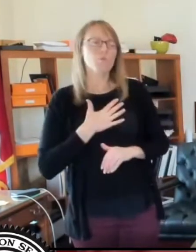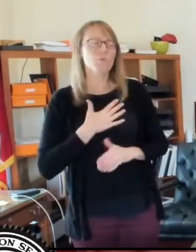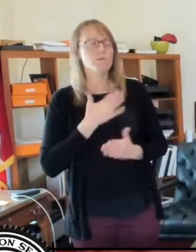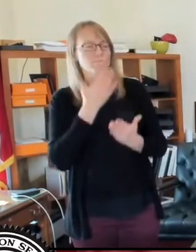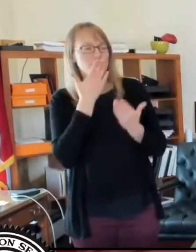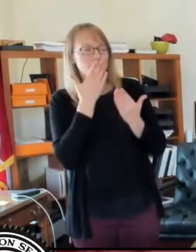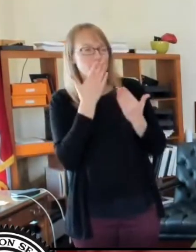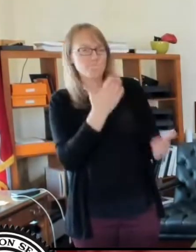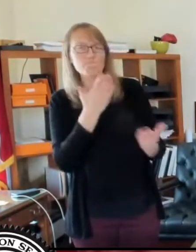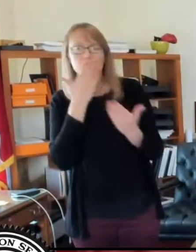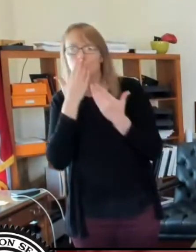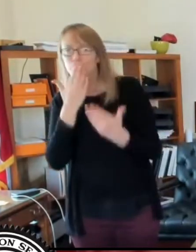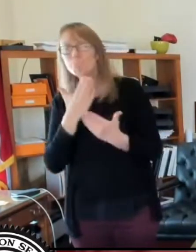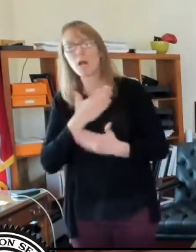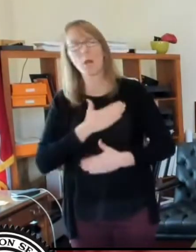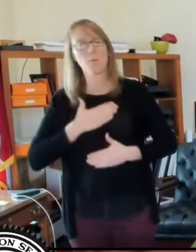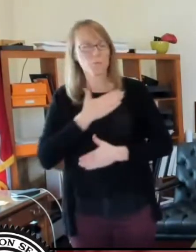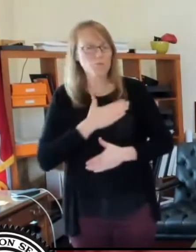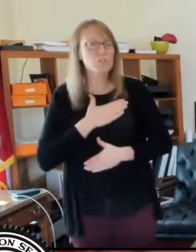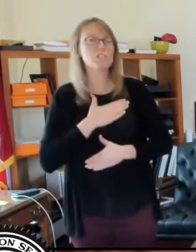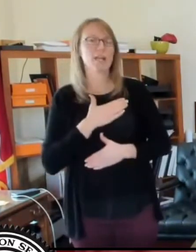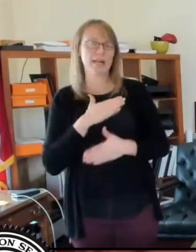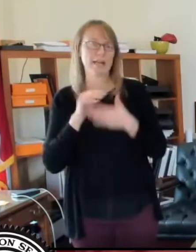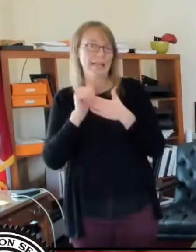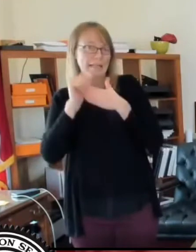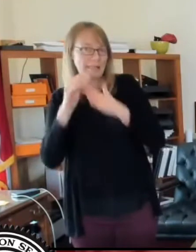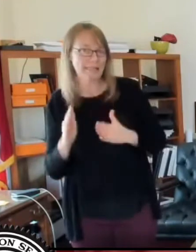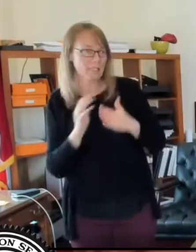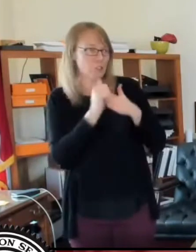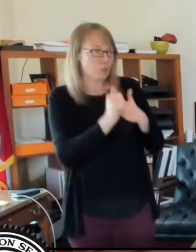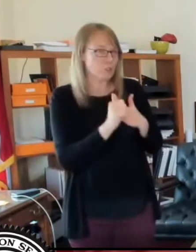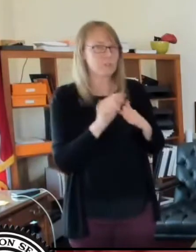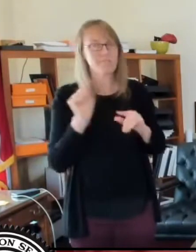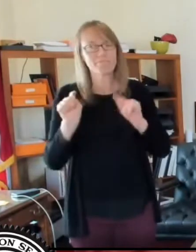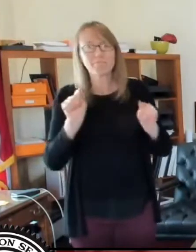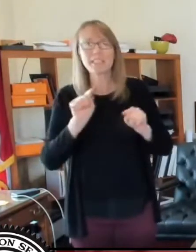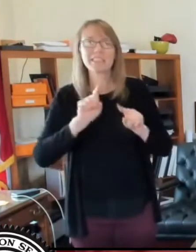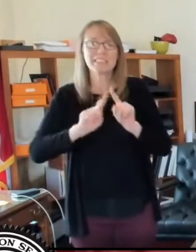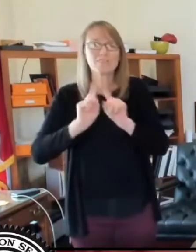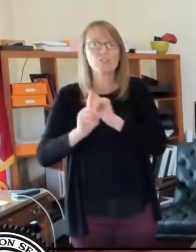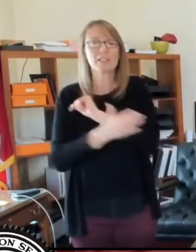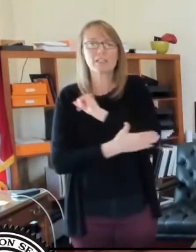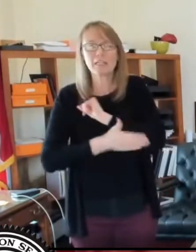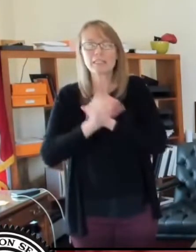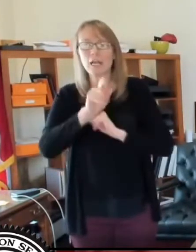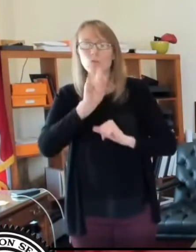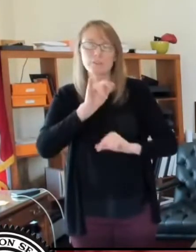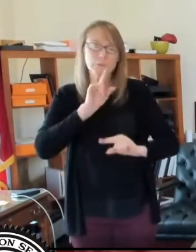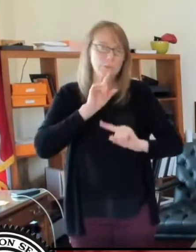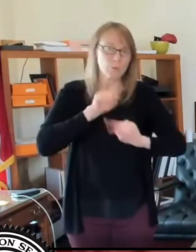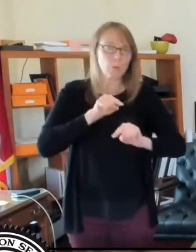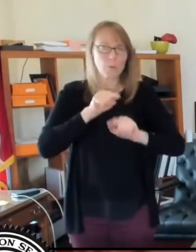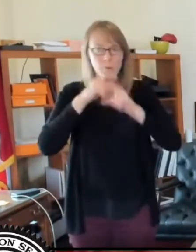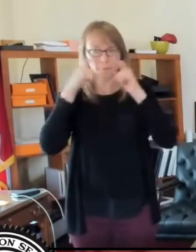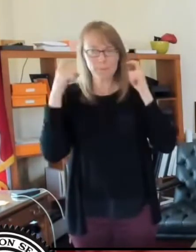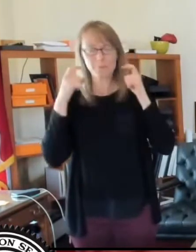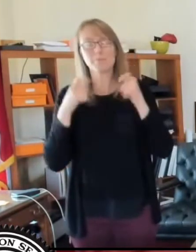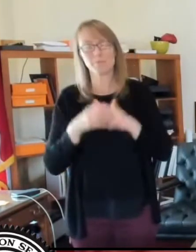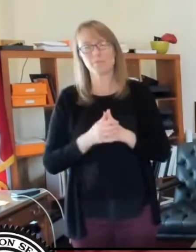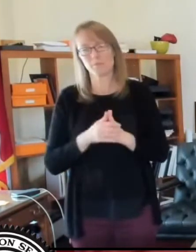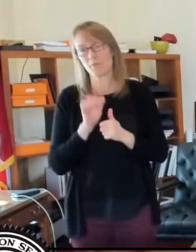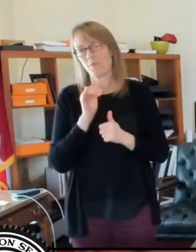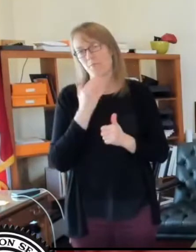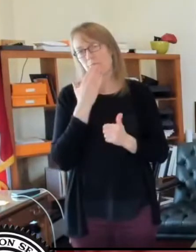so, the challenge is, of course, getting people to follow the mandate. We had a follow-up question from Nancy,